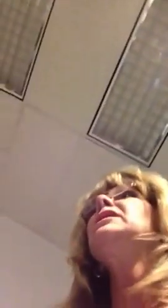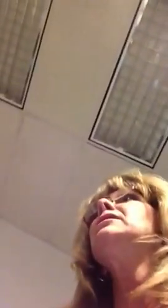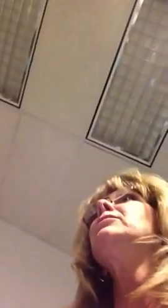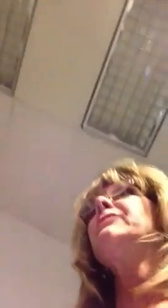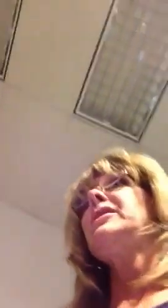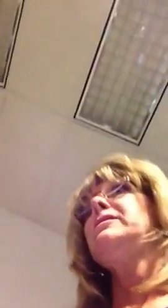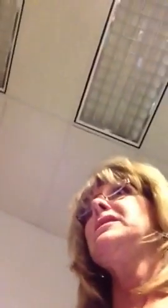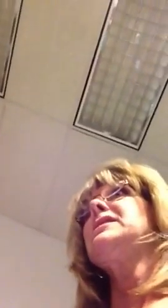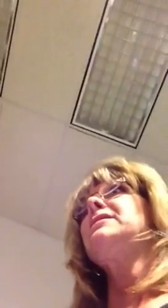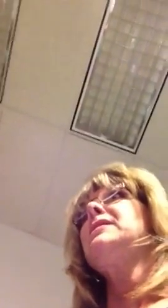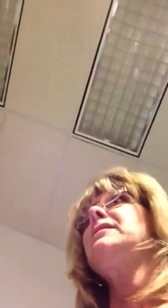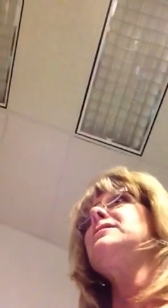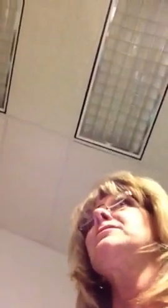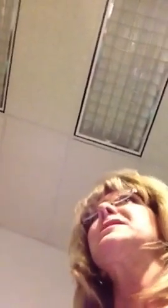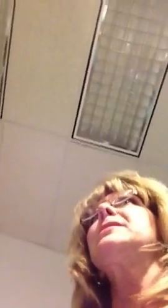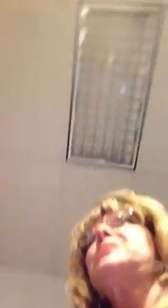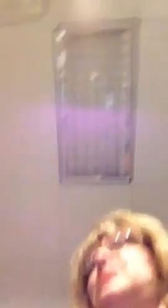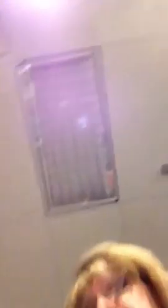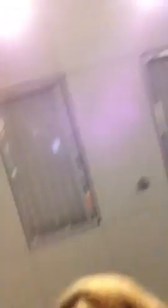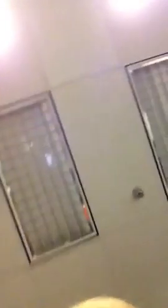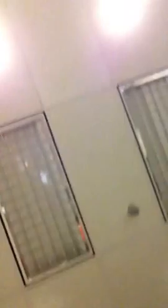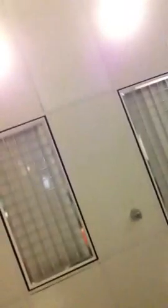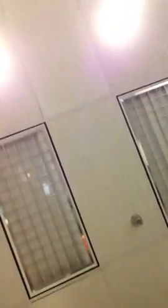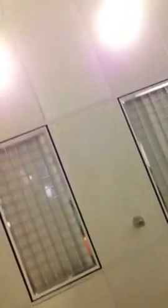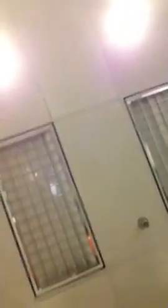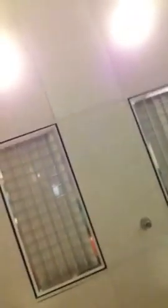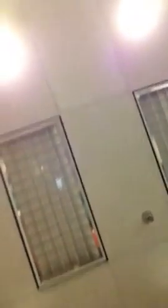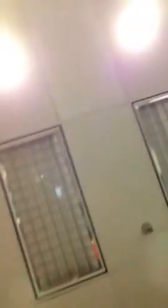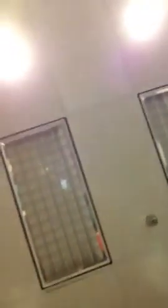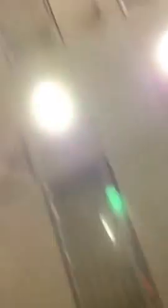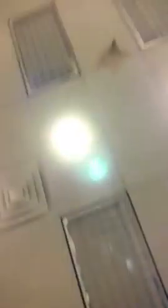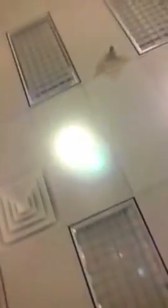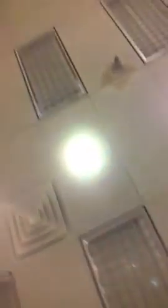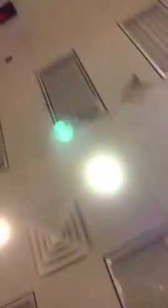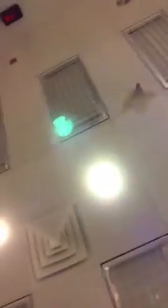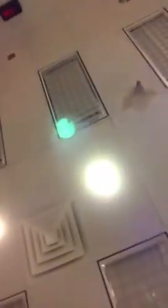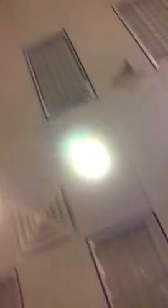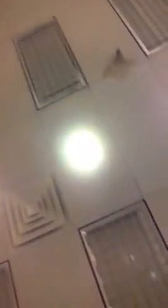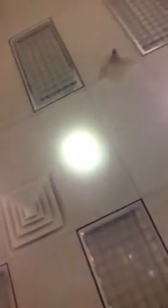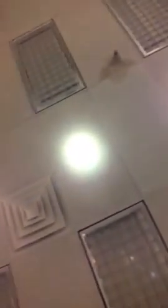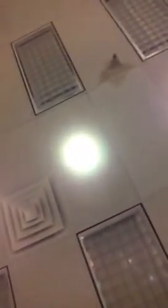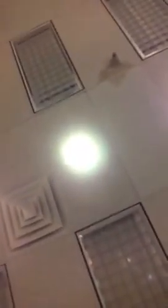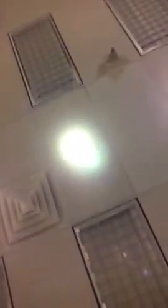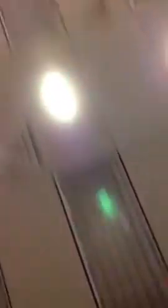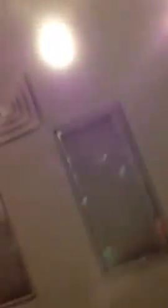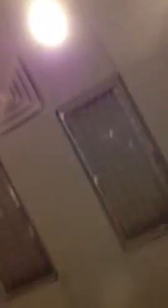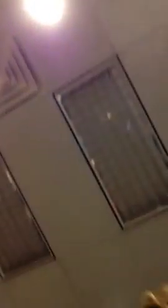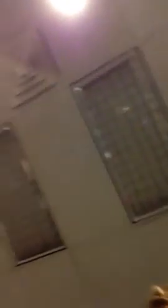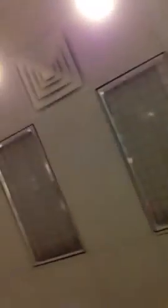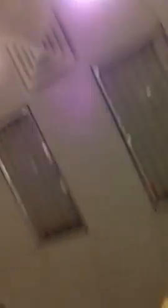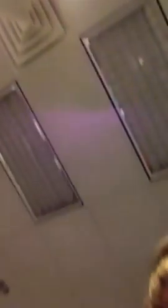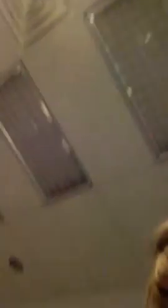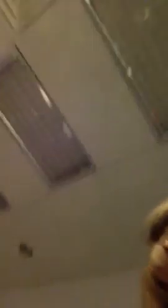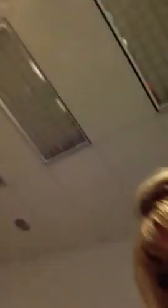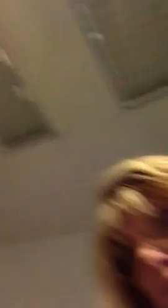Well, we have wireless out there, so the reception isn't here so great, but Okay, we do we're gonna give it a try. Will everything else come off her iPad, like all